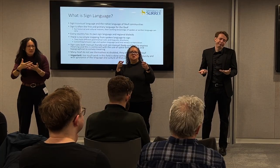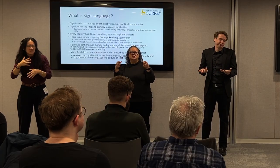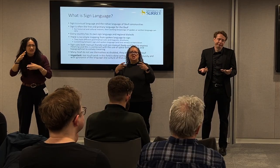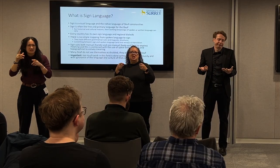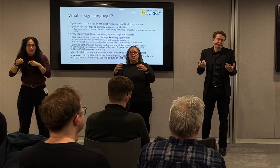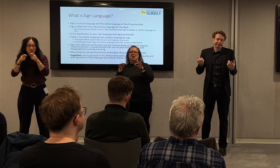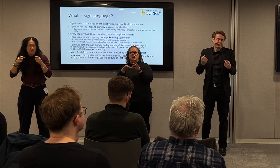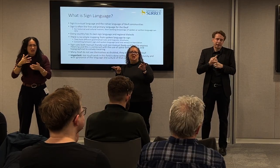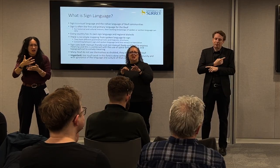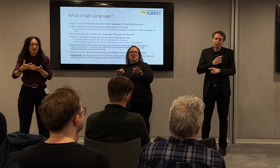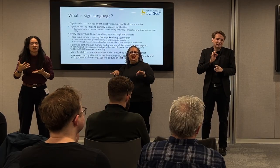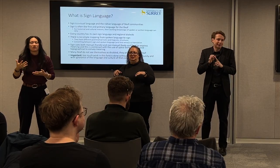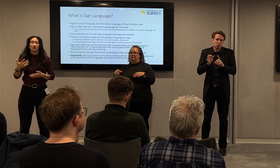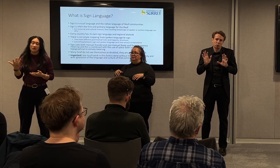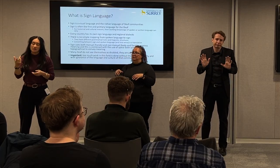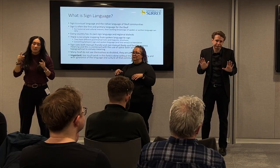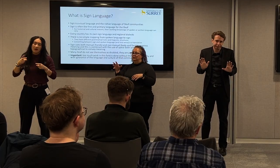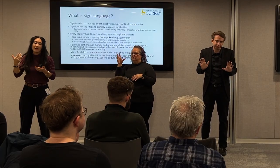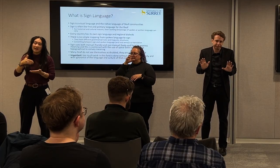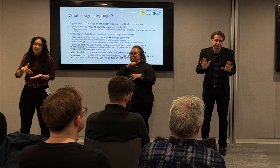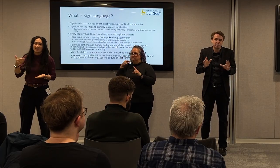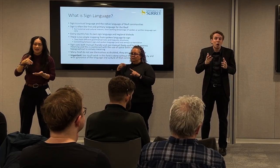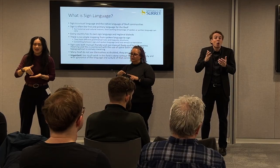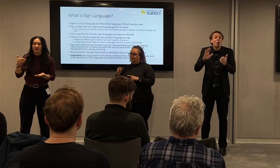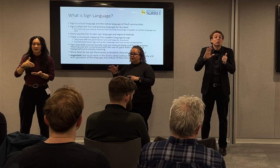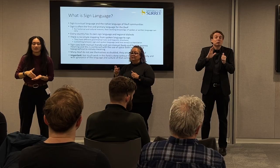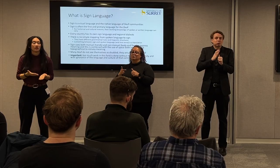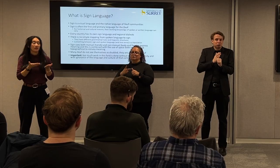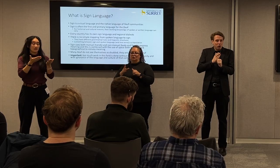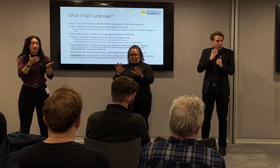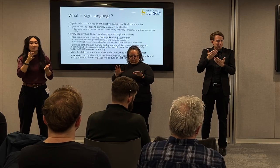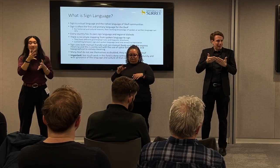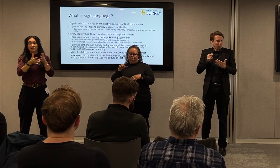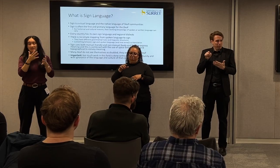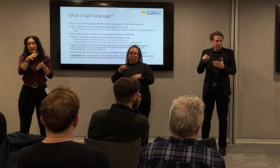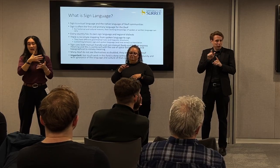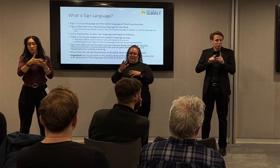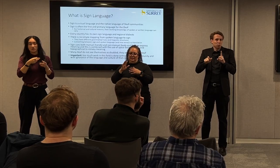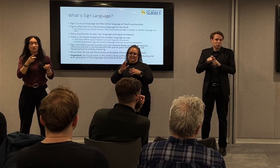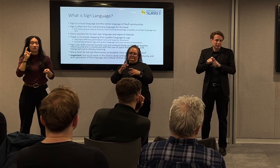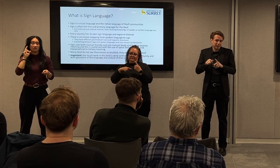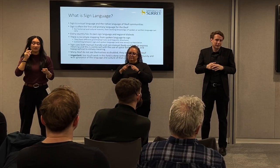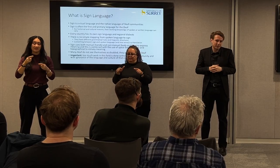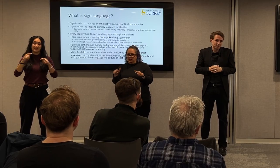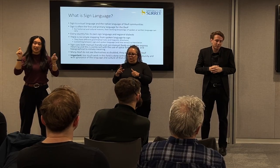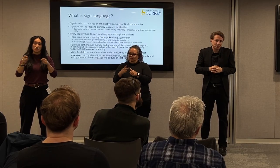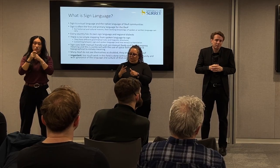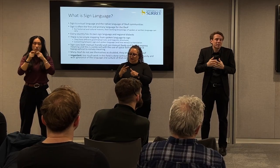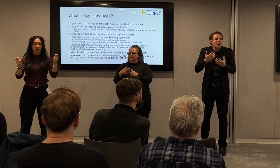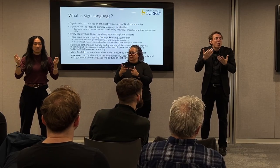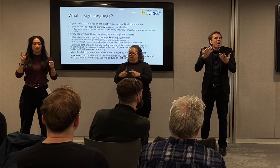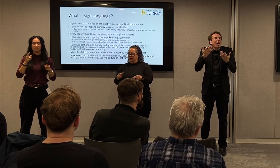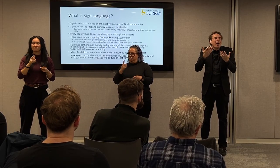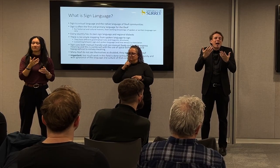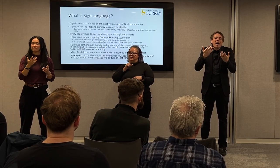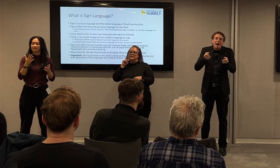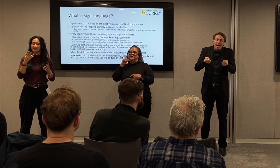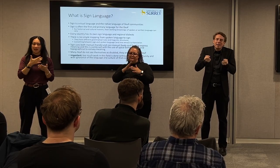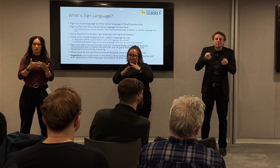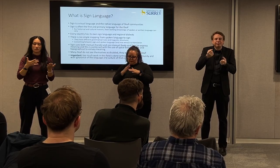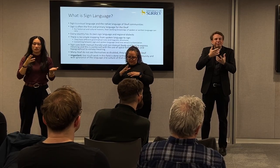So you know, it's the primary language of that community, and there's lots of historical and cultural reasons